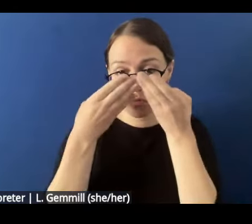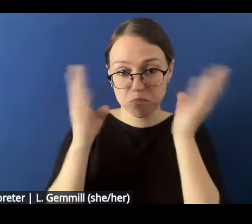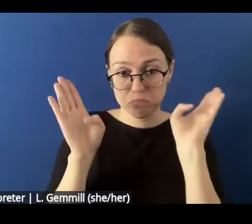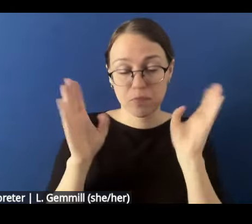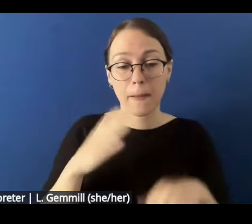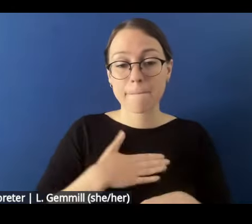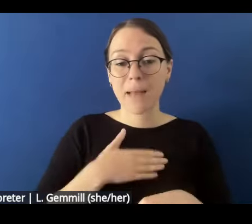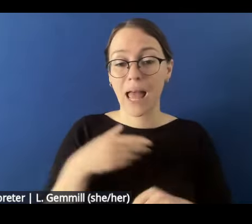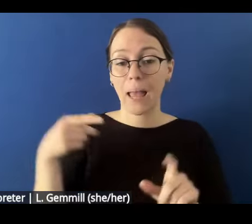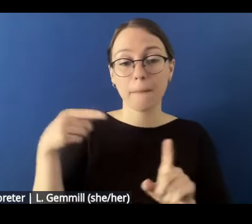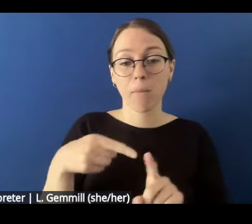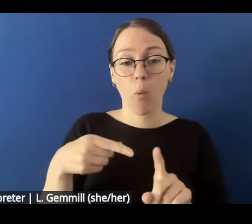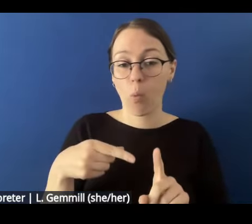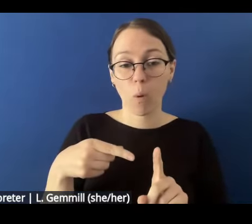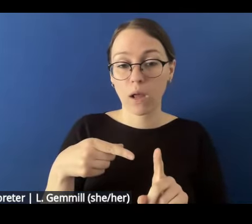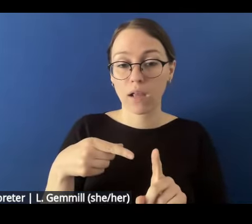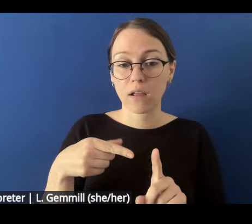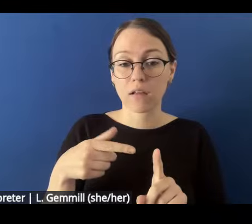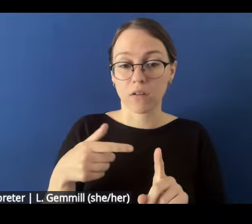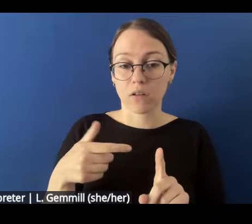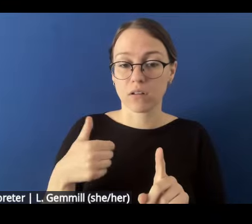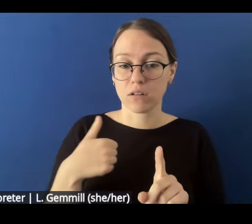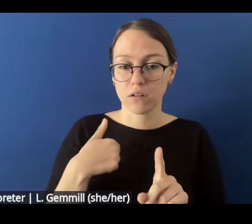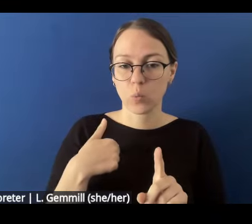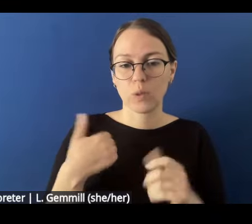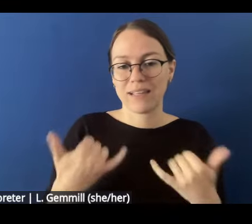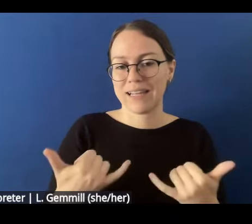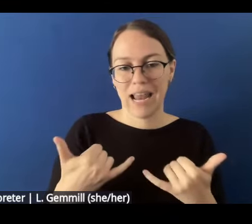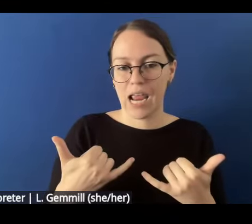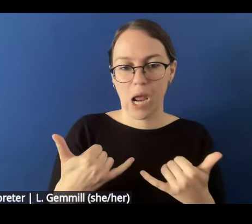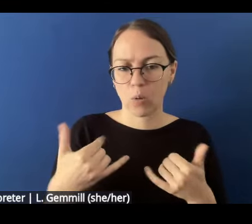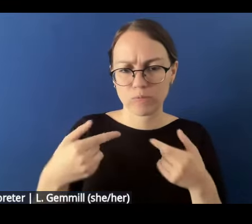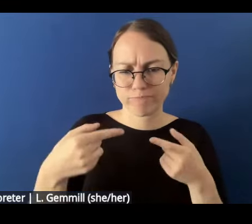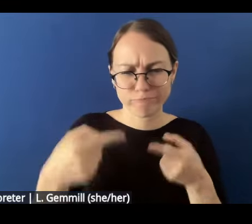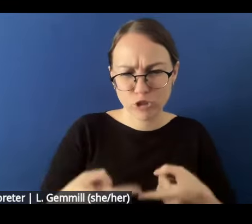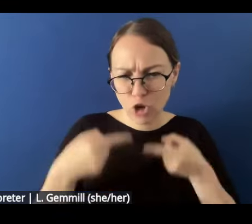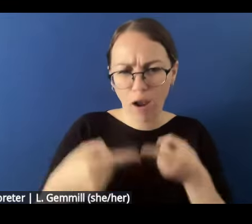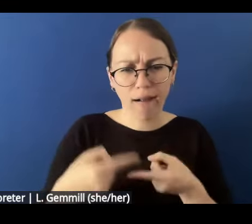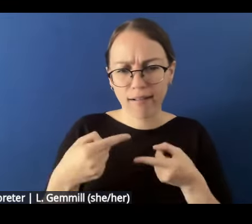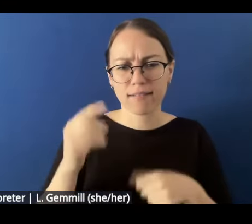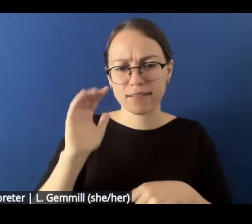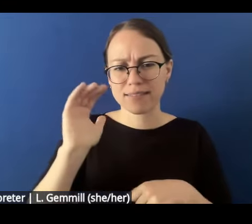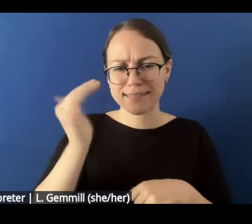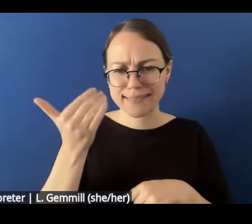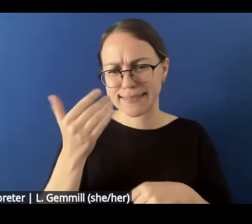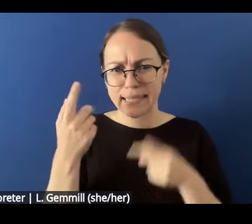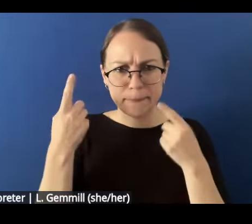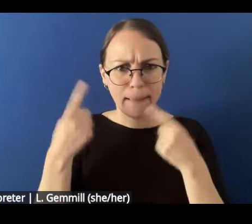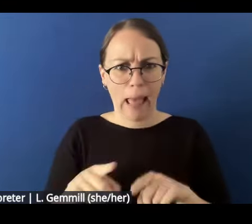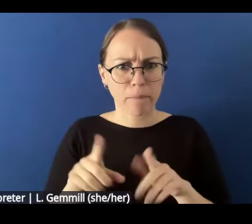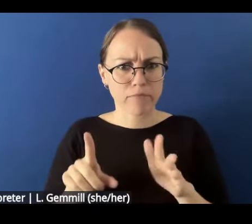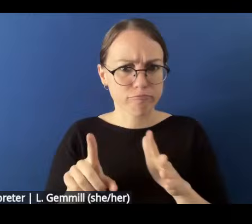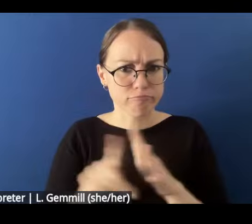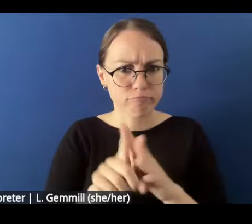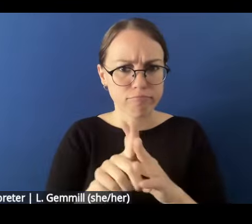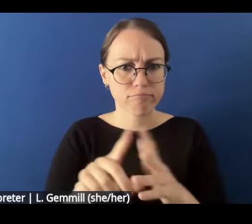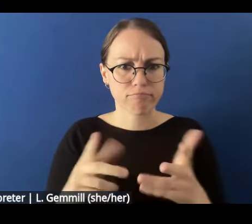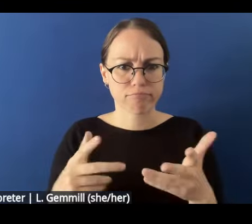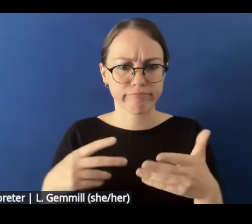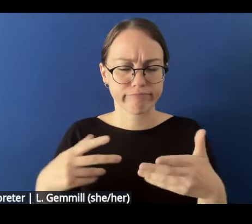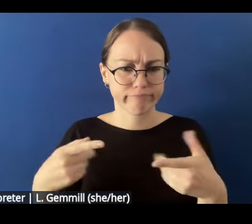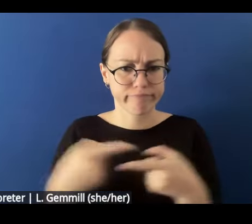make is that we're having a struggle with kind of having these happen simultaneously. Right. And I don't know, the best way